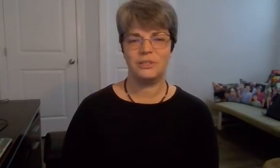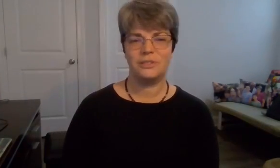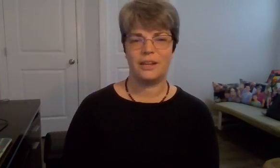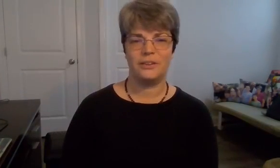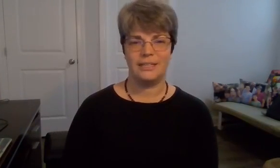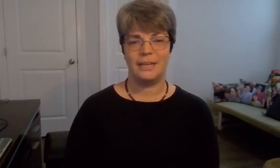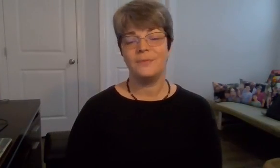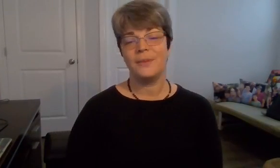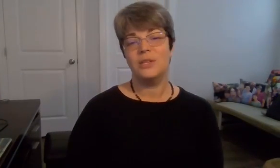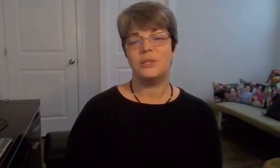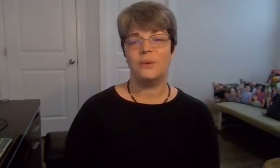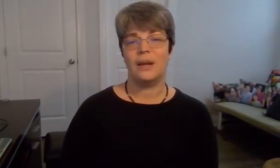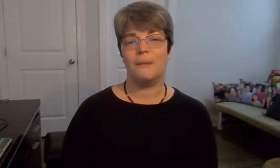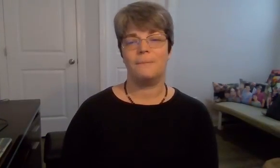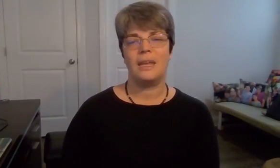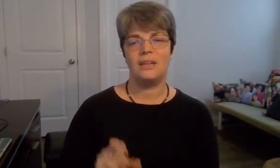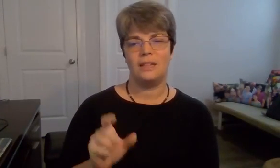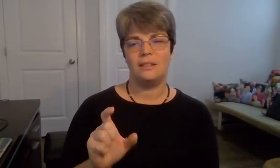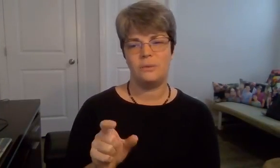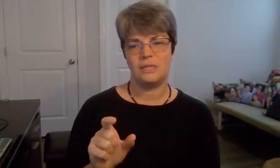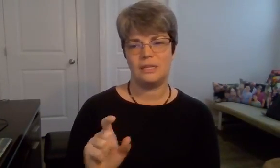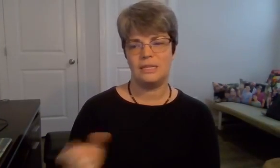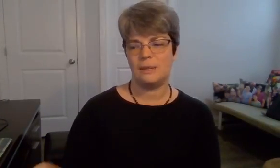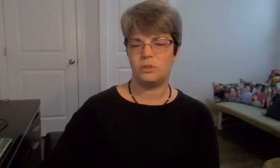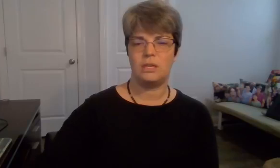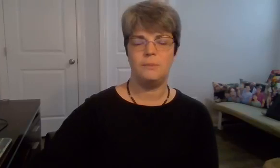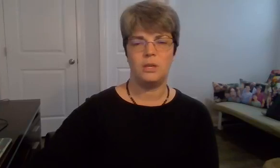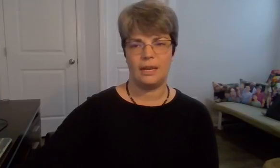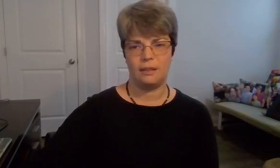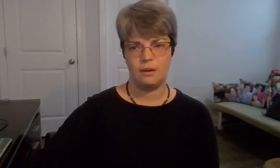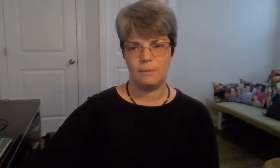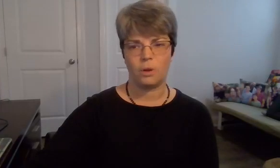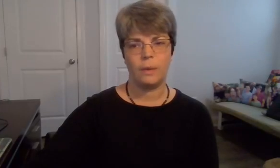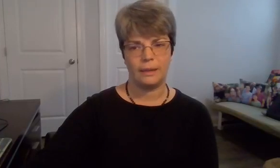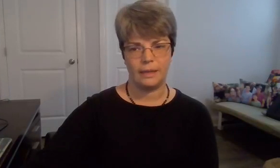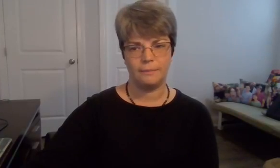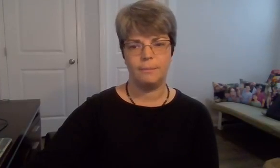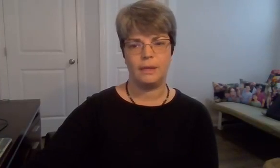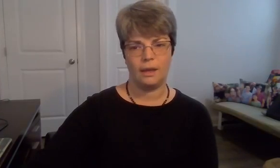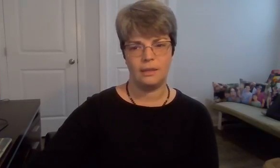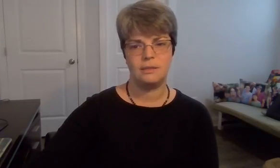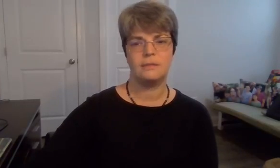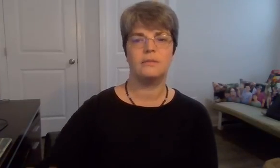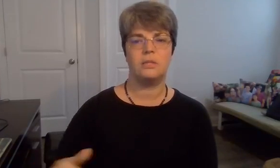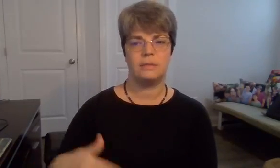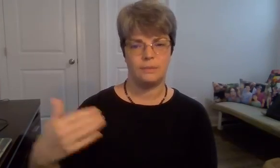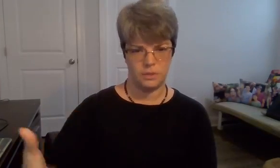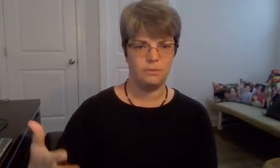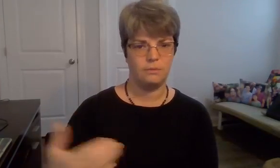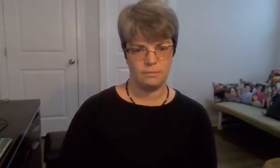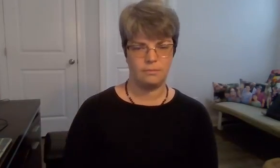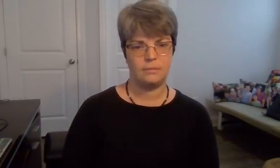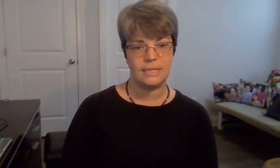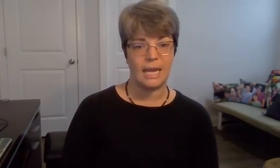not a good idea. So she was at least able to communicate a little bit more quickly because she was able to sign